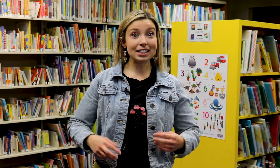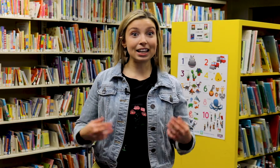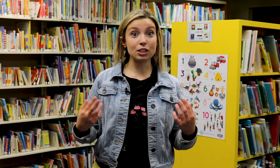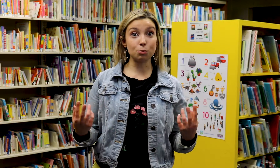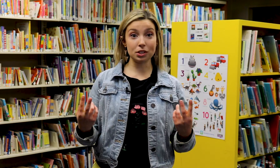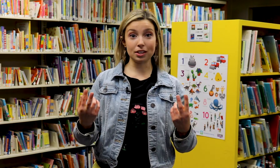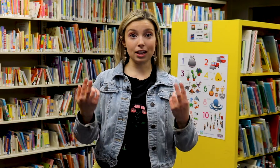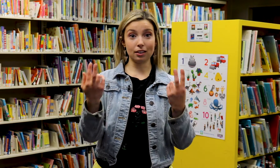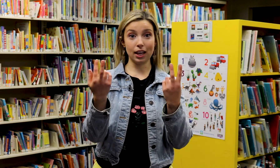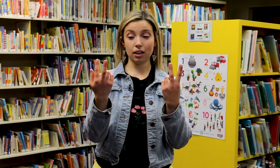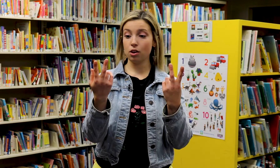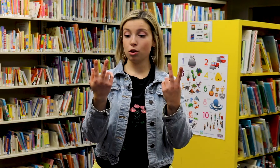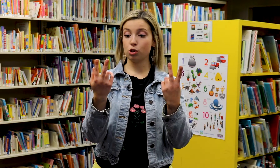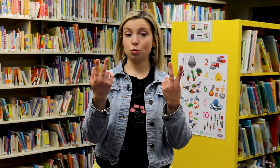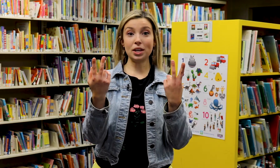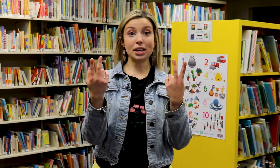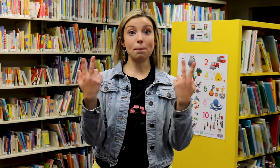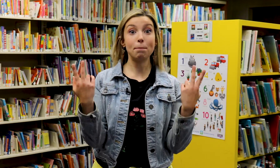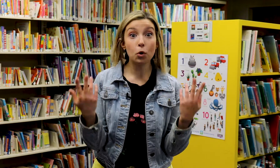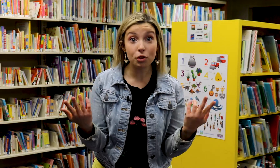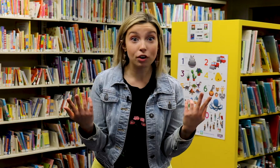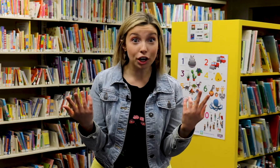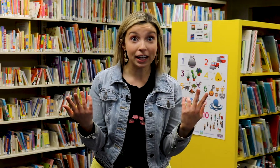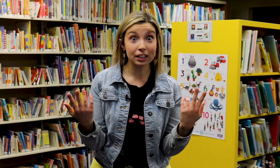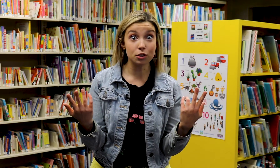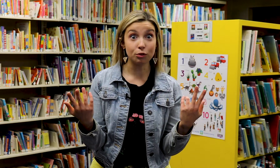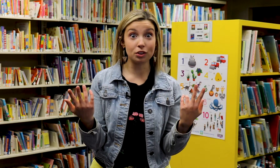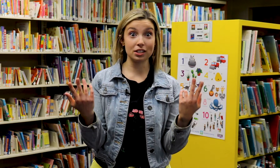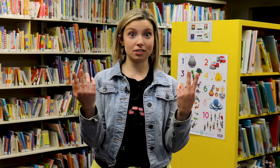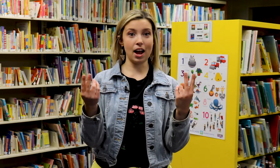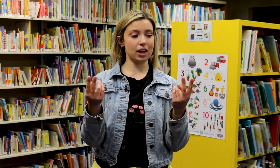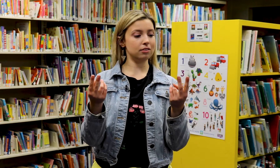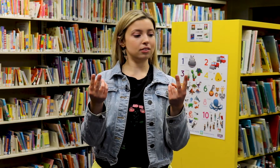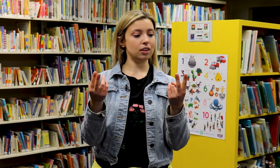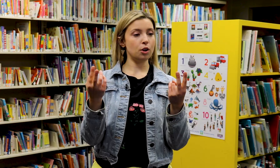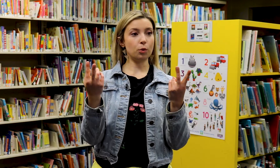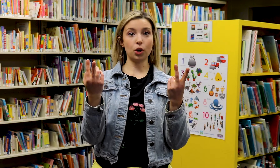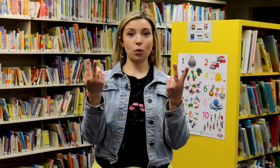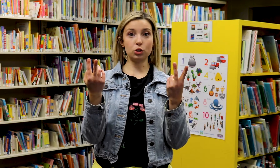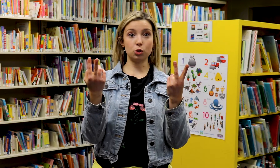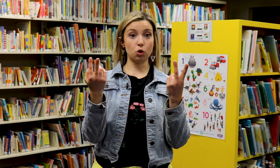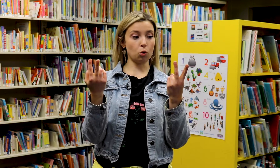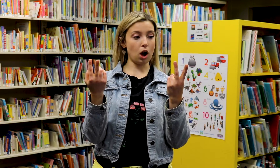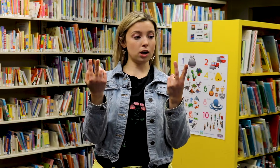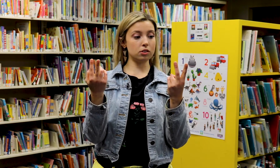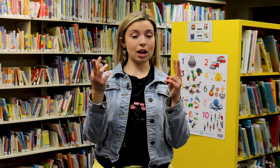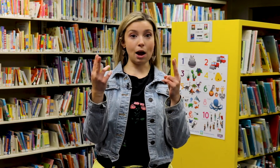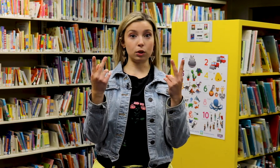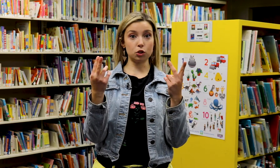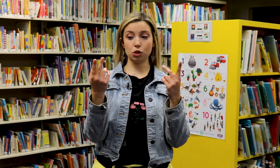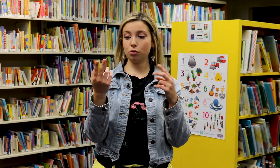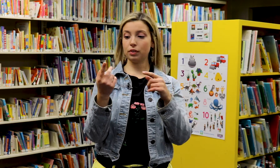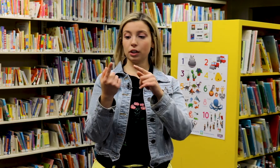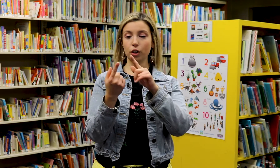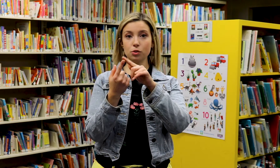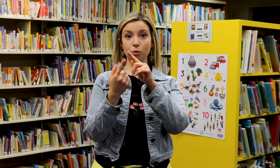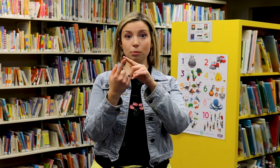said, is recycling. So we need both of our hands for this sign. We're going to cross our two fingers, so our